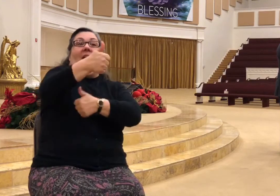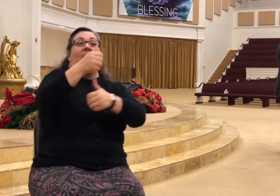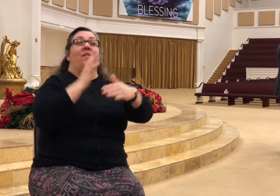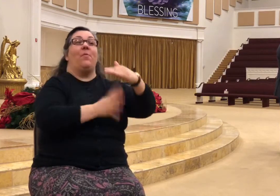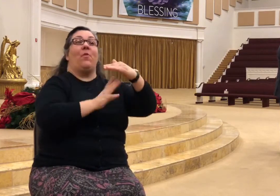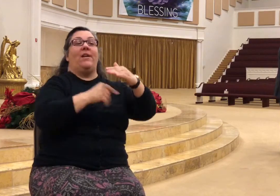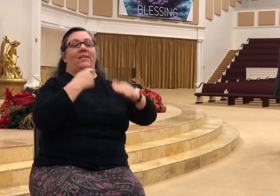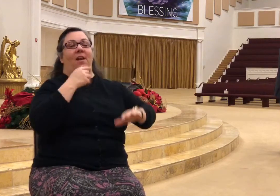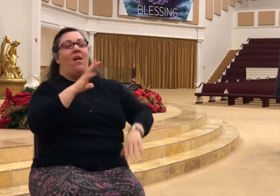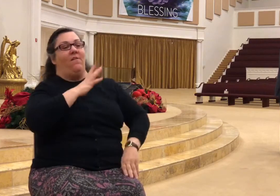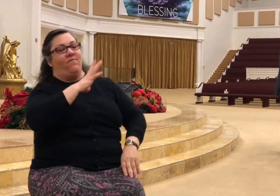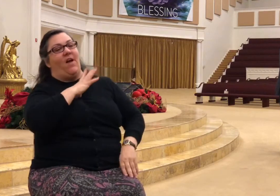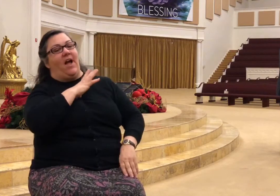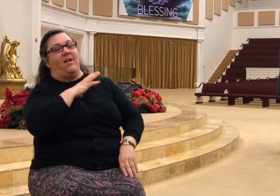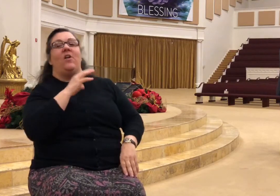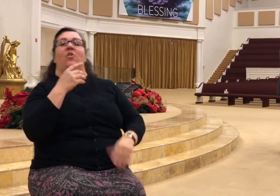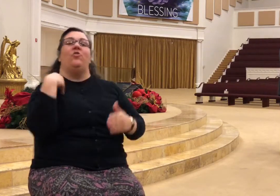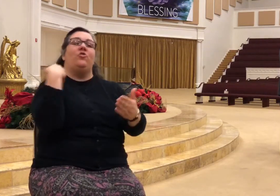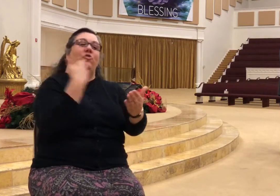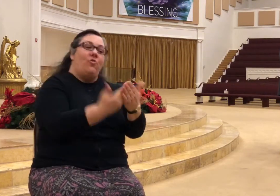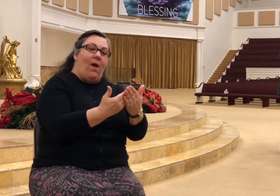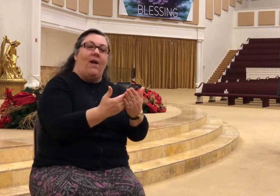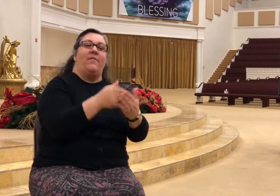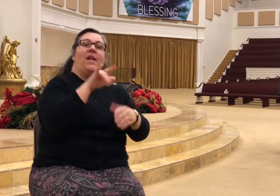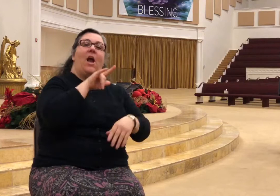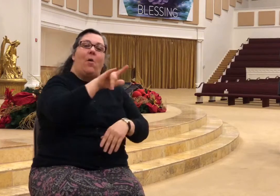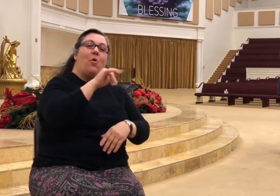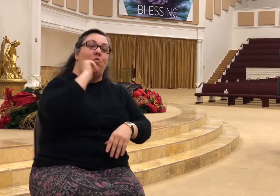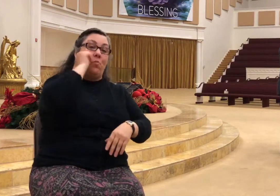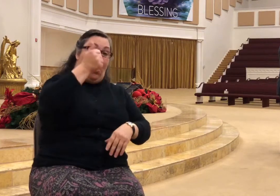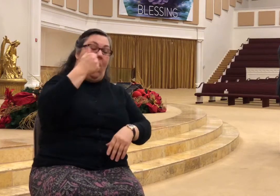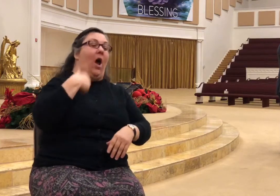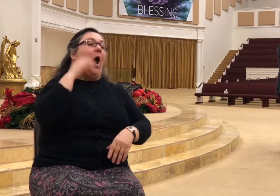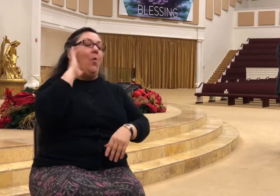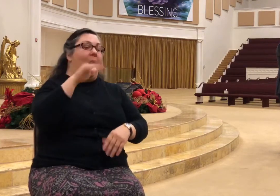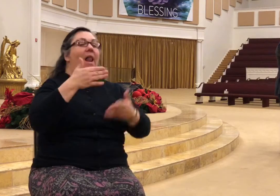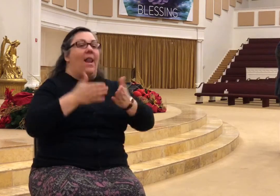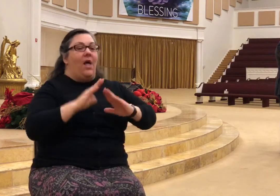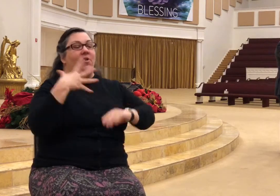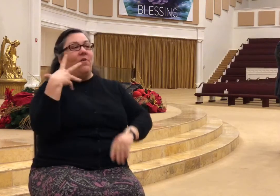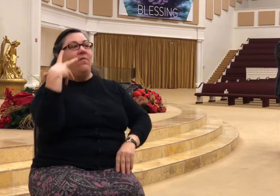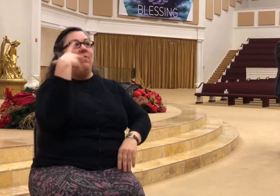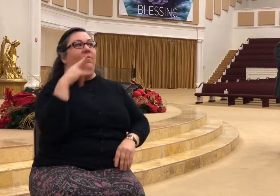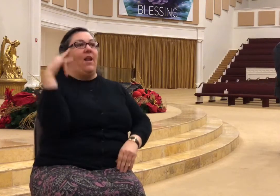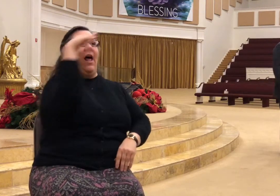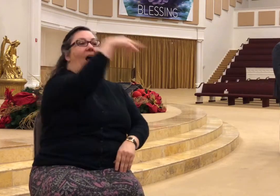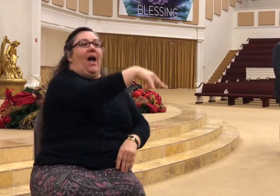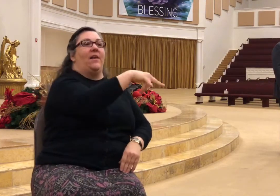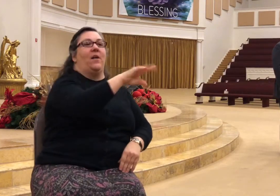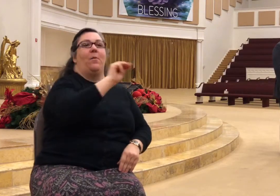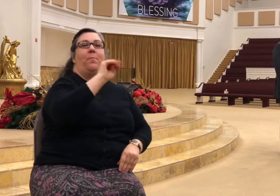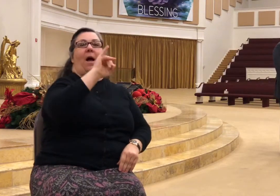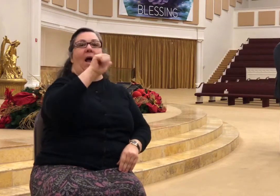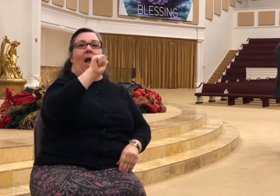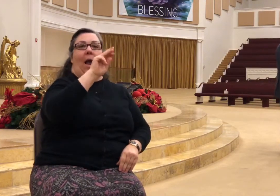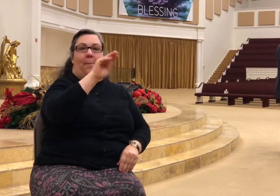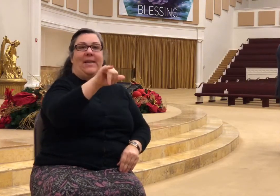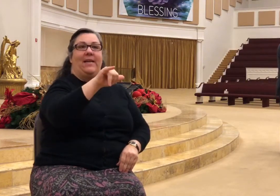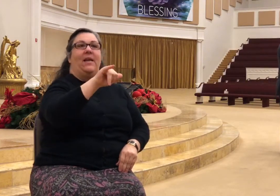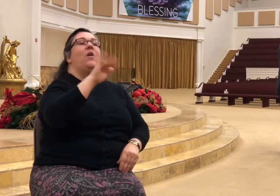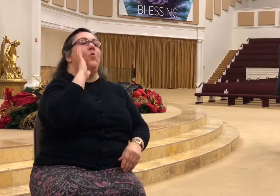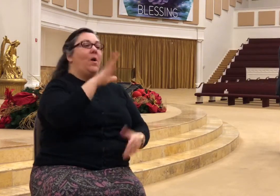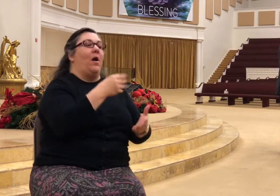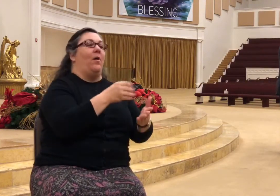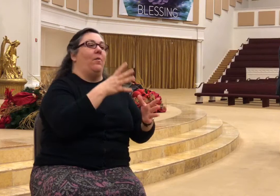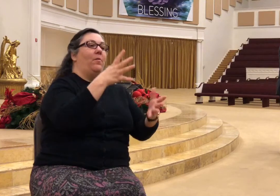He said, be at the airport tomorrow, and I will let you get on the plane, and you can go to Miami and get your new passports. there. So Brother Stephen said,